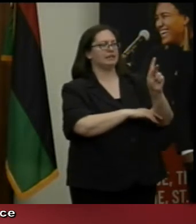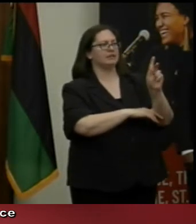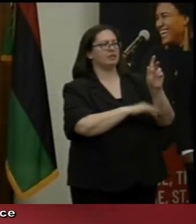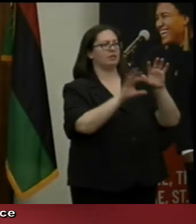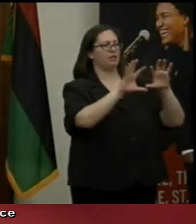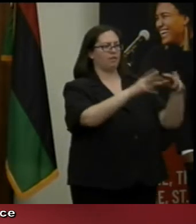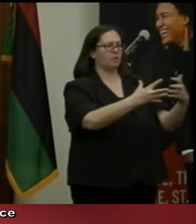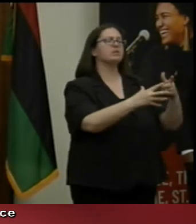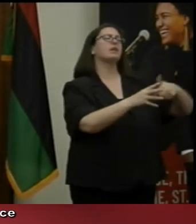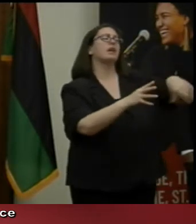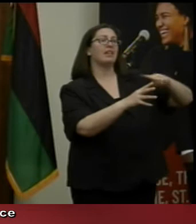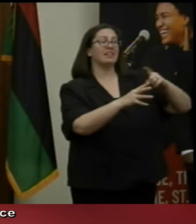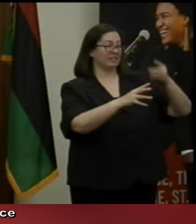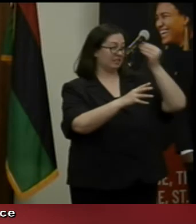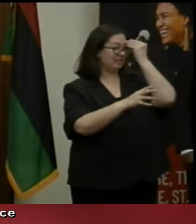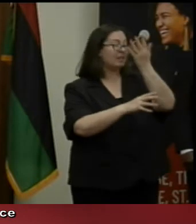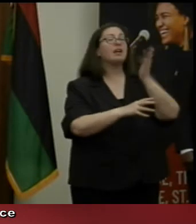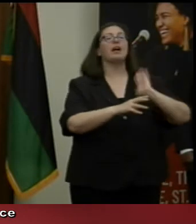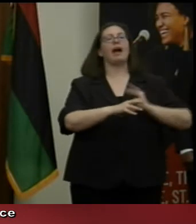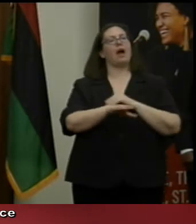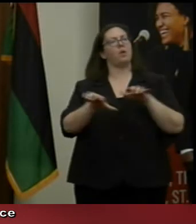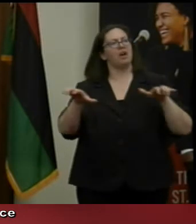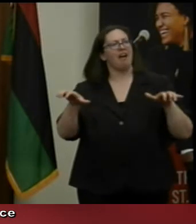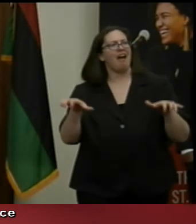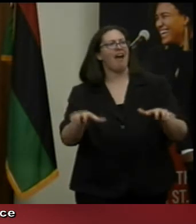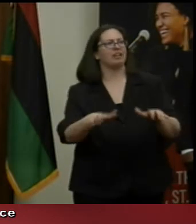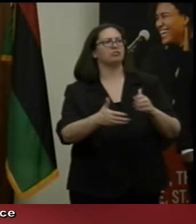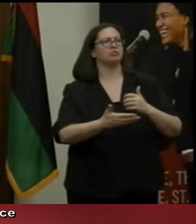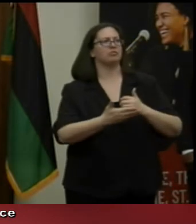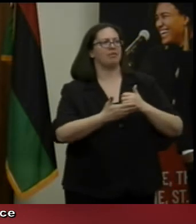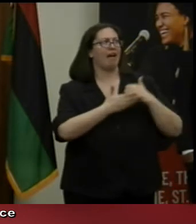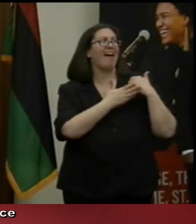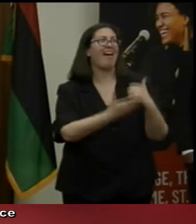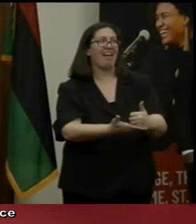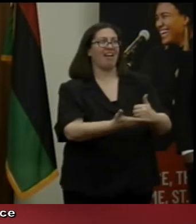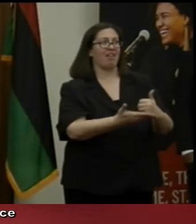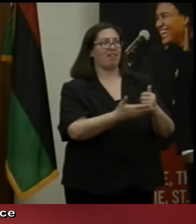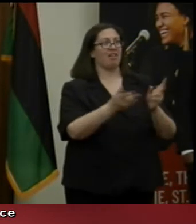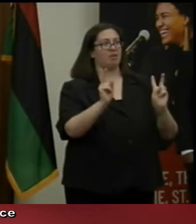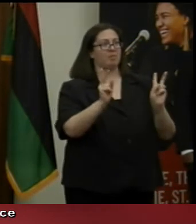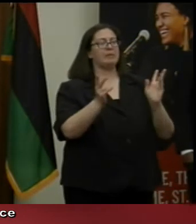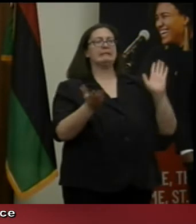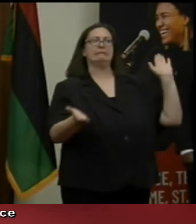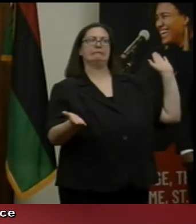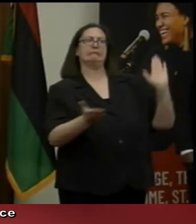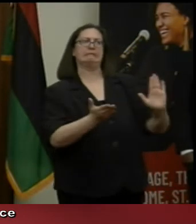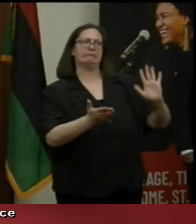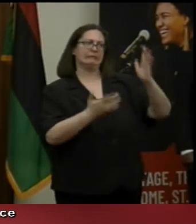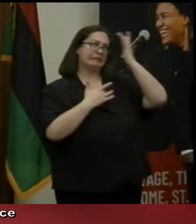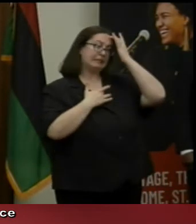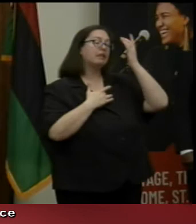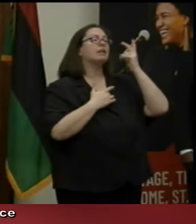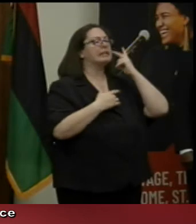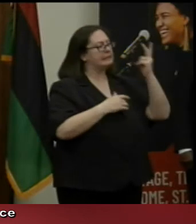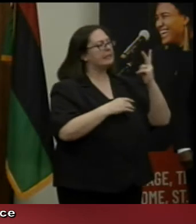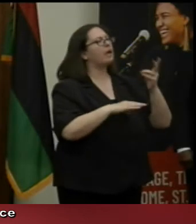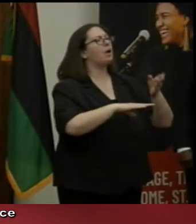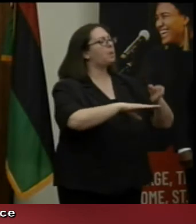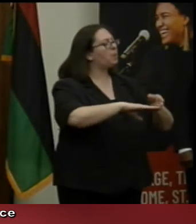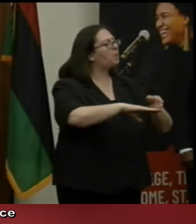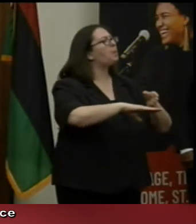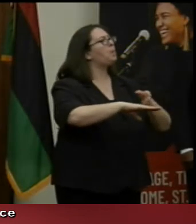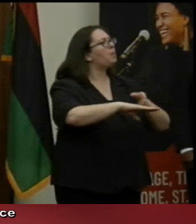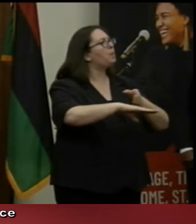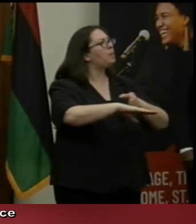actions are helping. There is evidence in the St. Louis region that we're making progress, that we're bending